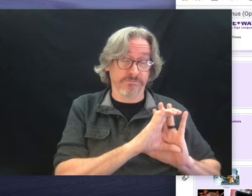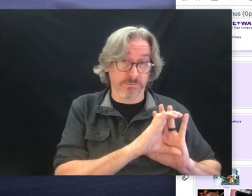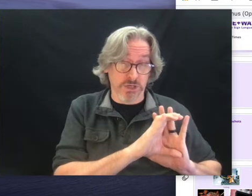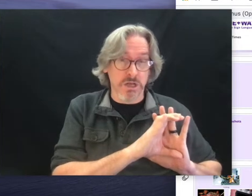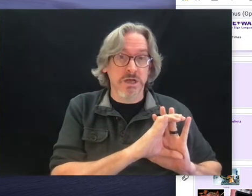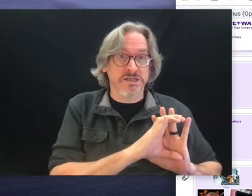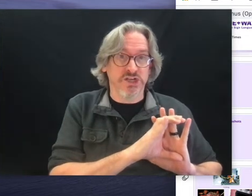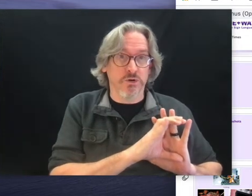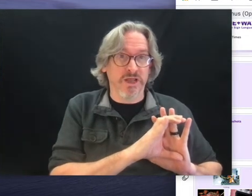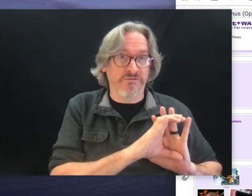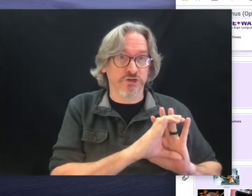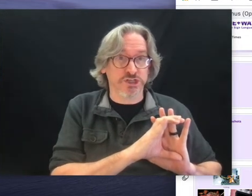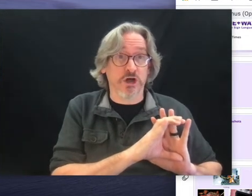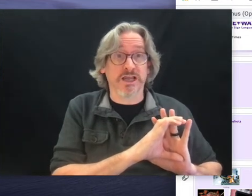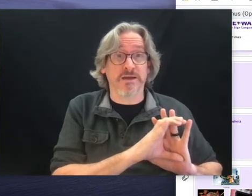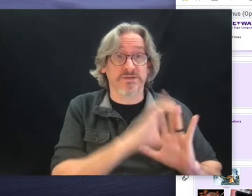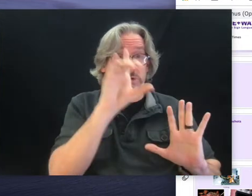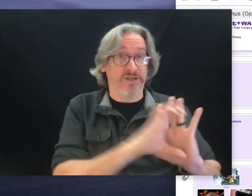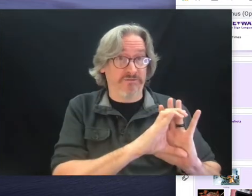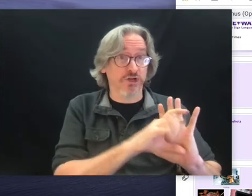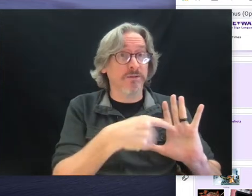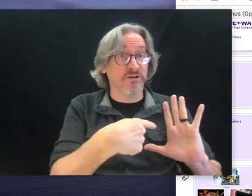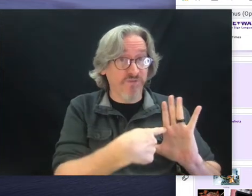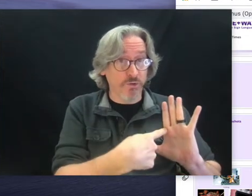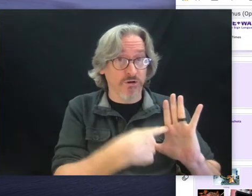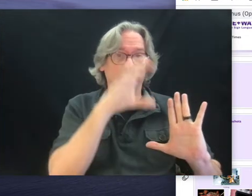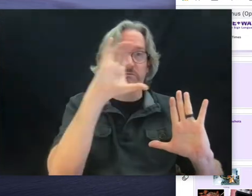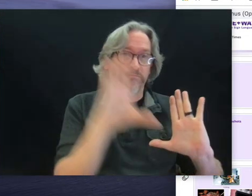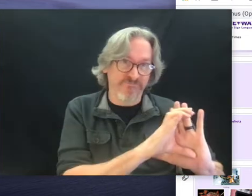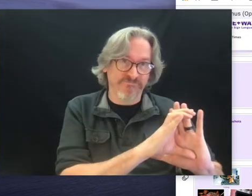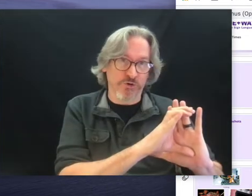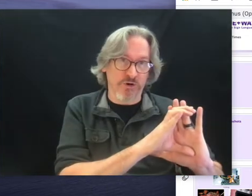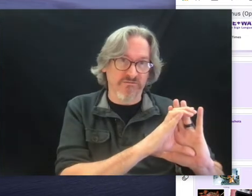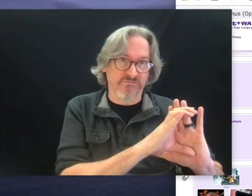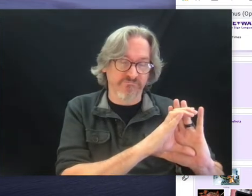right? So if you're talking about a photograph.